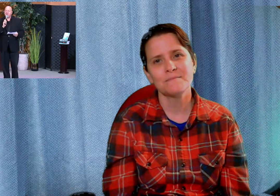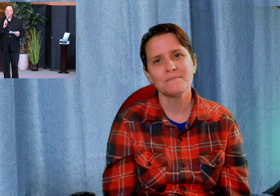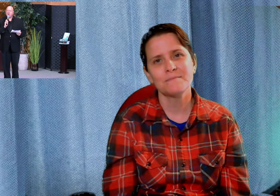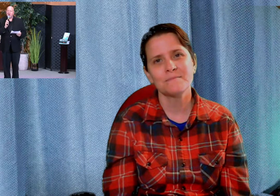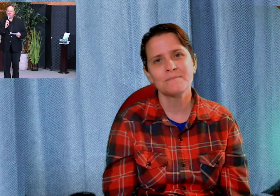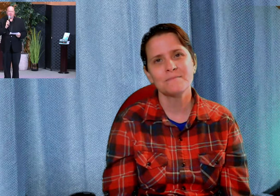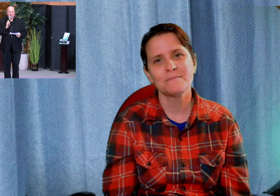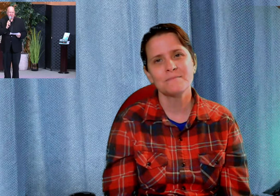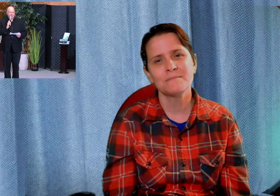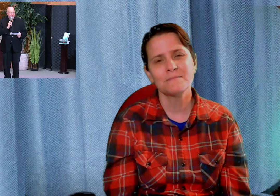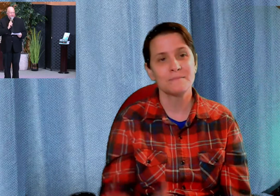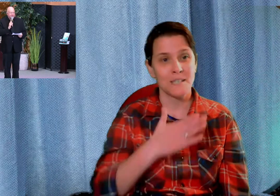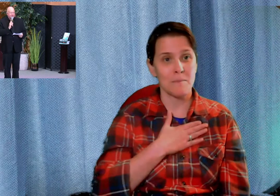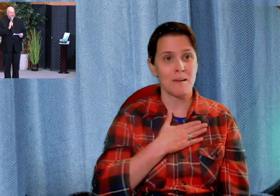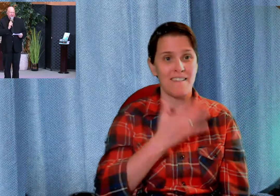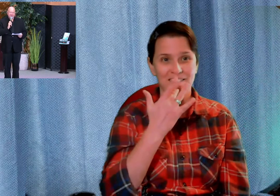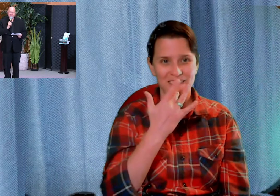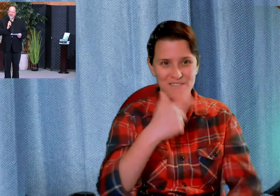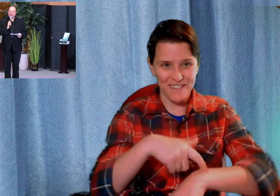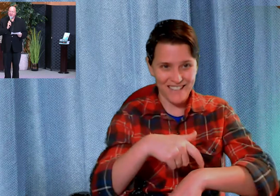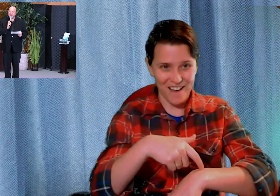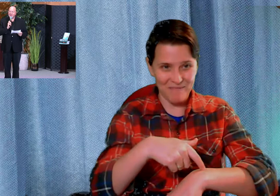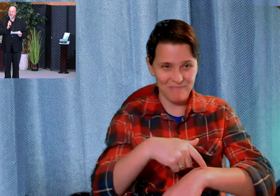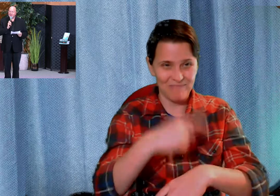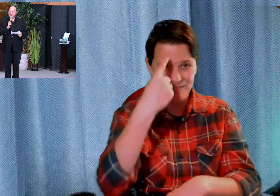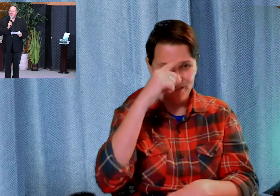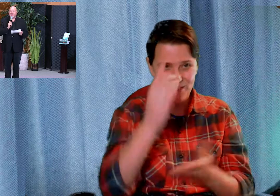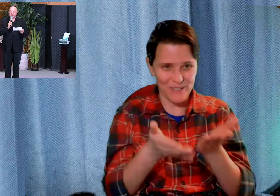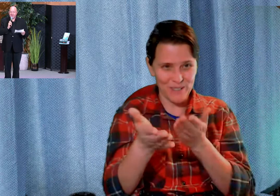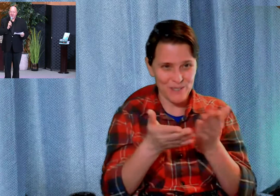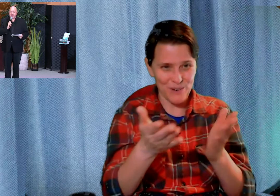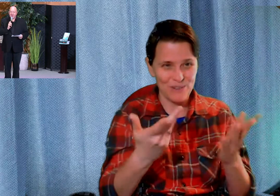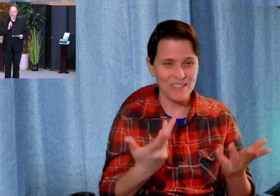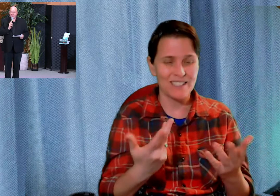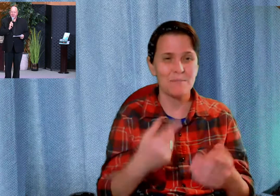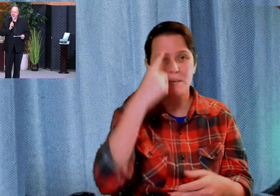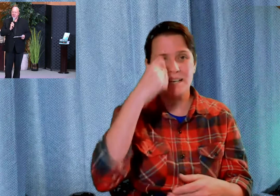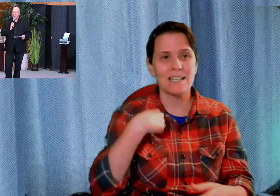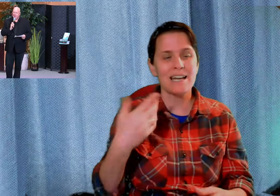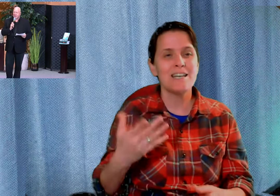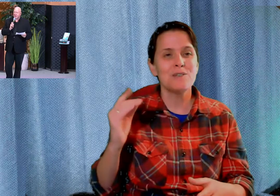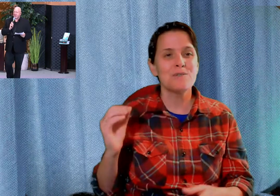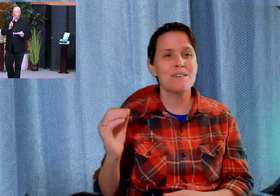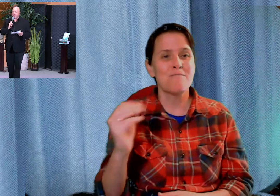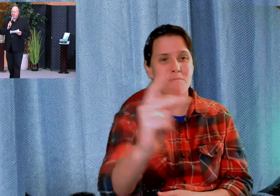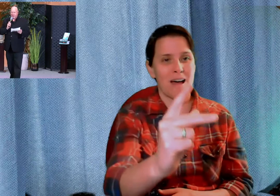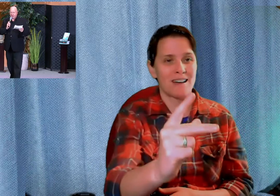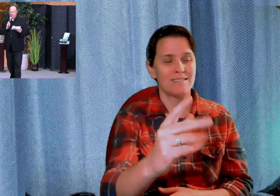My favorite time of our service, because we get to give back to our community.